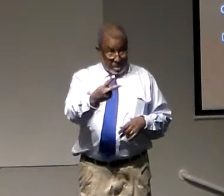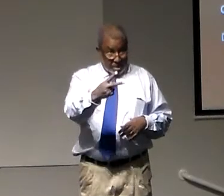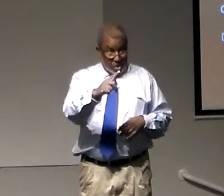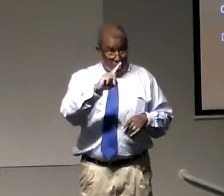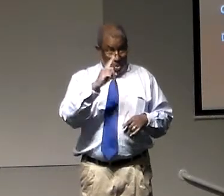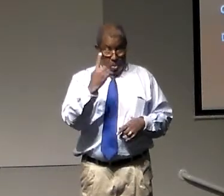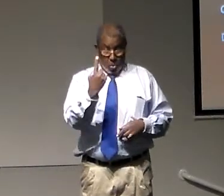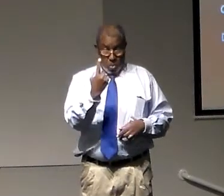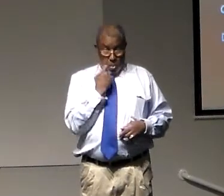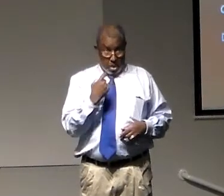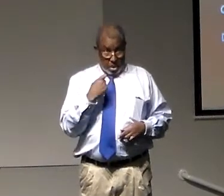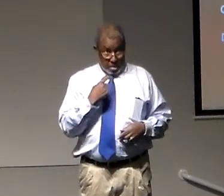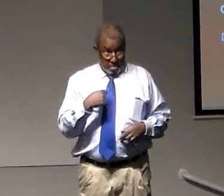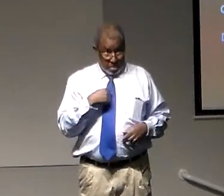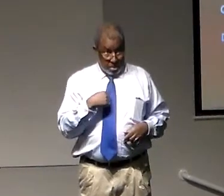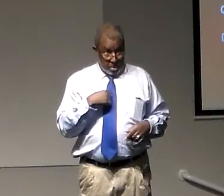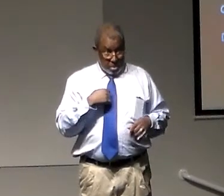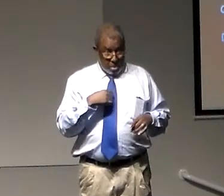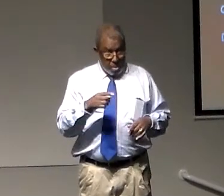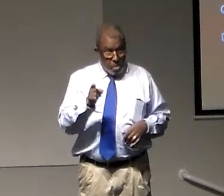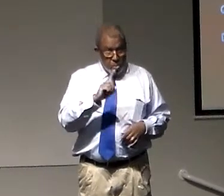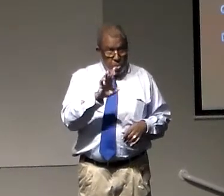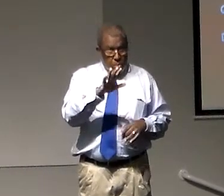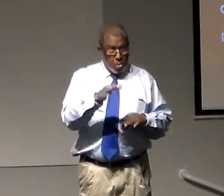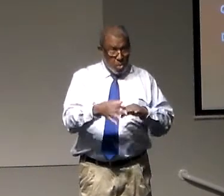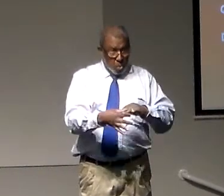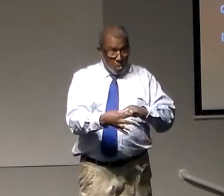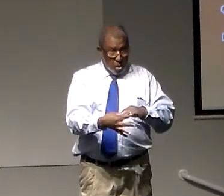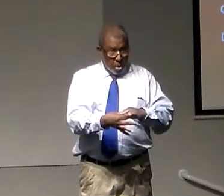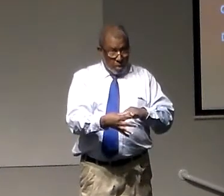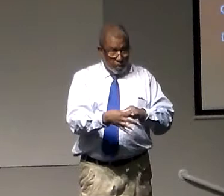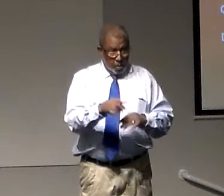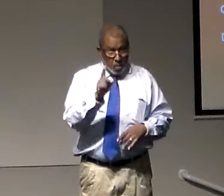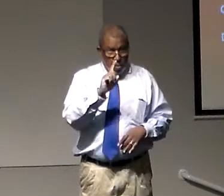And the second time, the question they asked me, where's your wife?